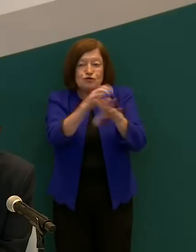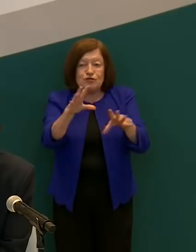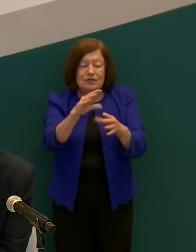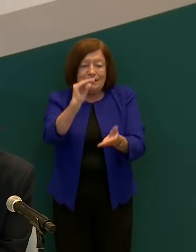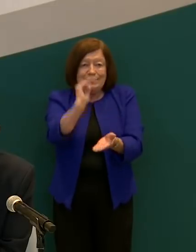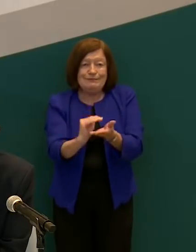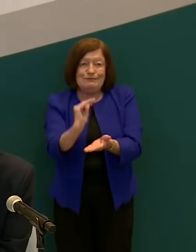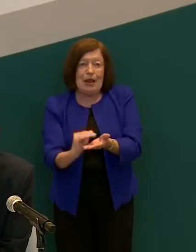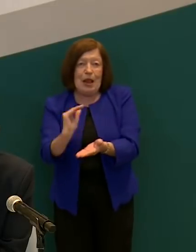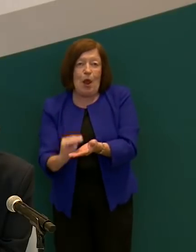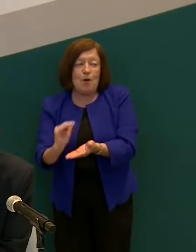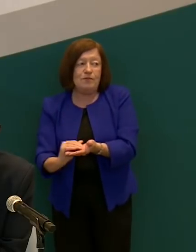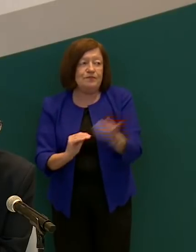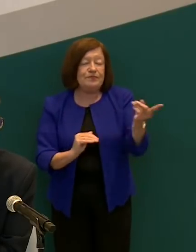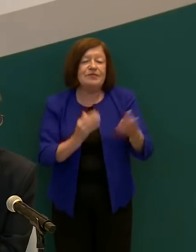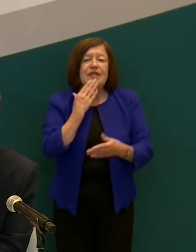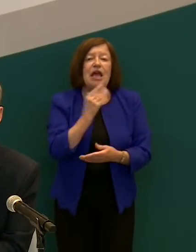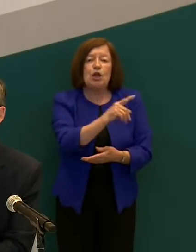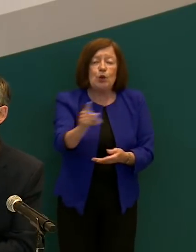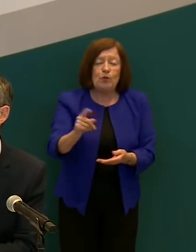low as possible. Thank you.